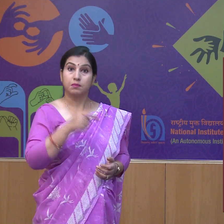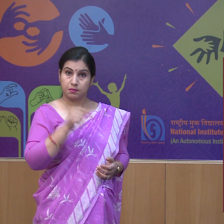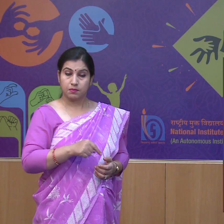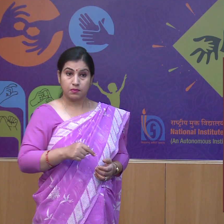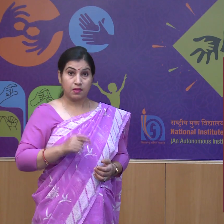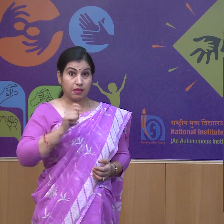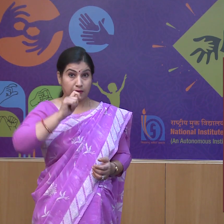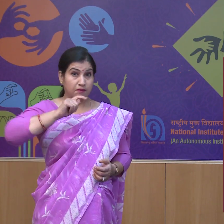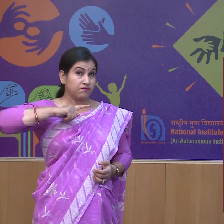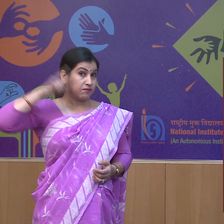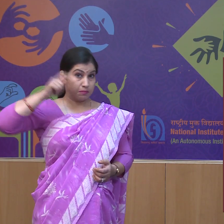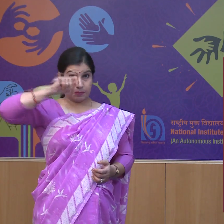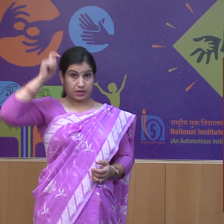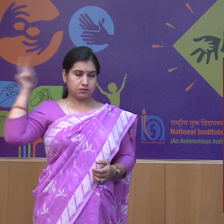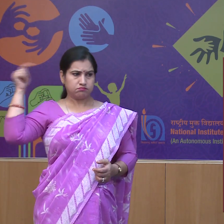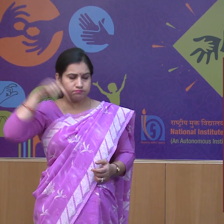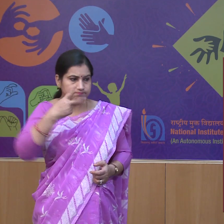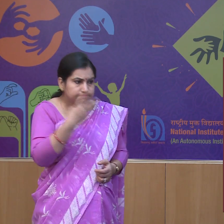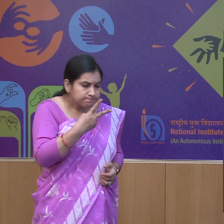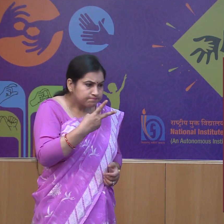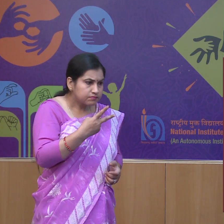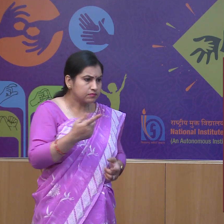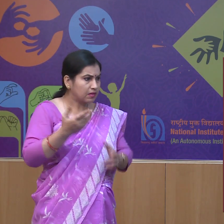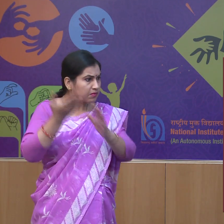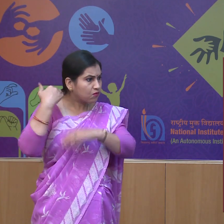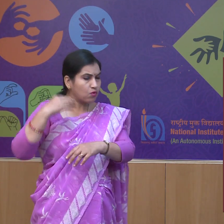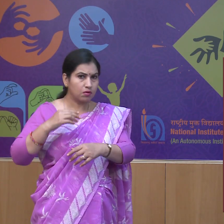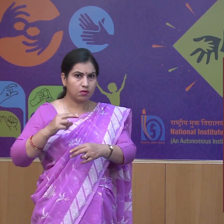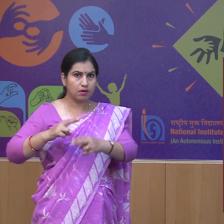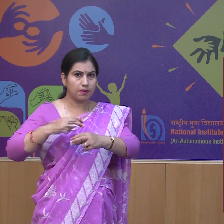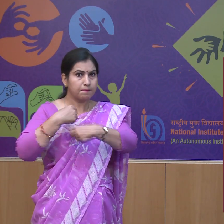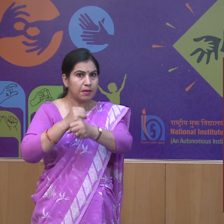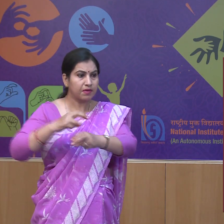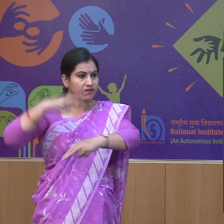Therefore, the British were attracted towards India.